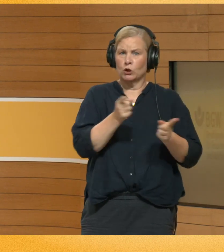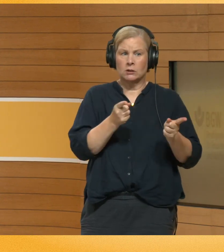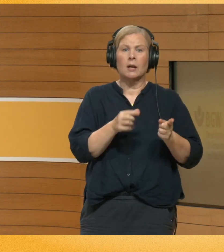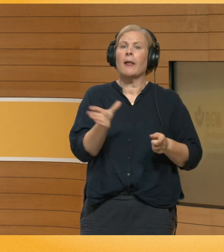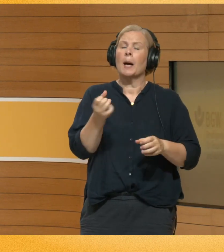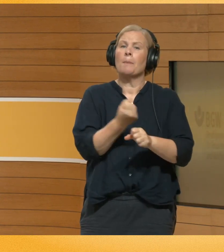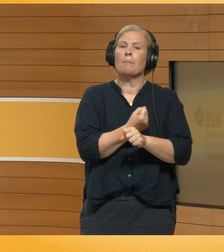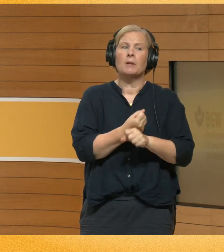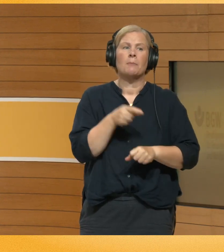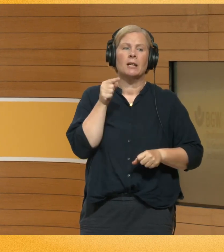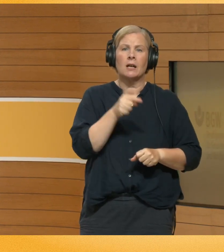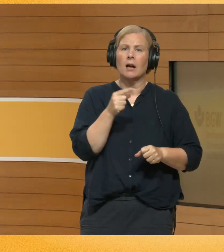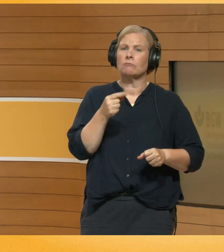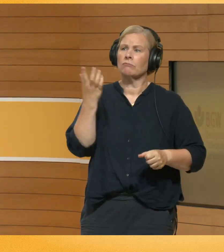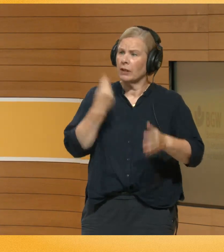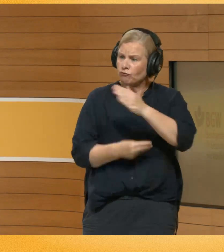them is that,